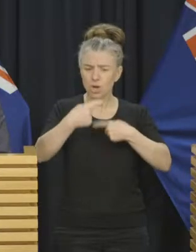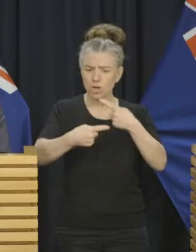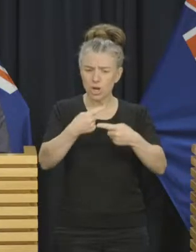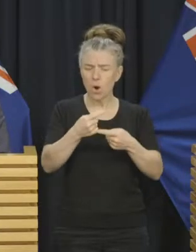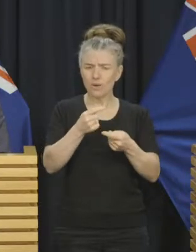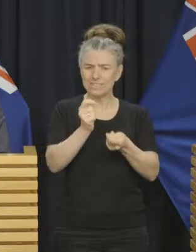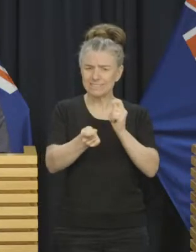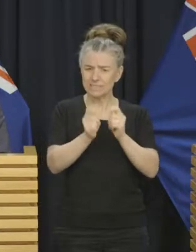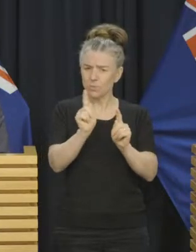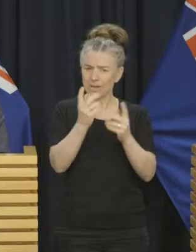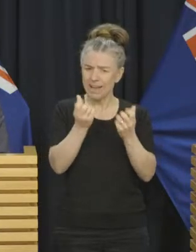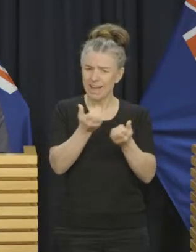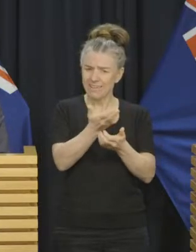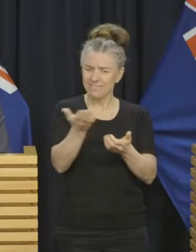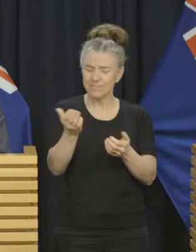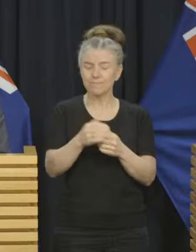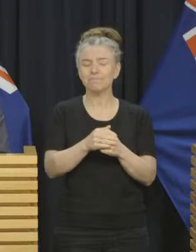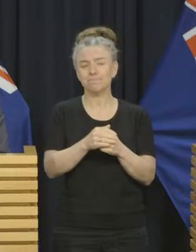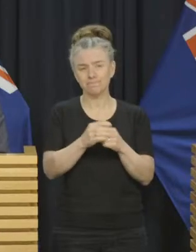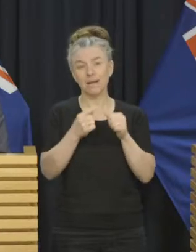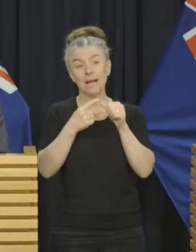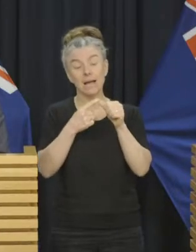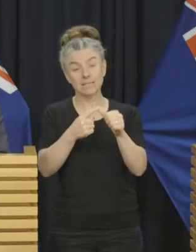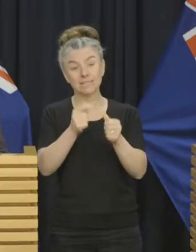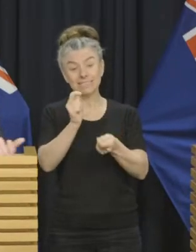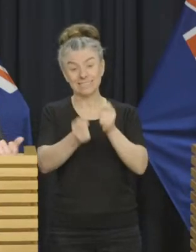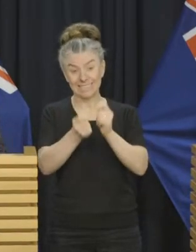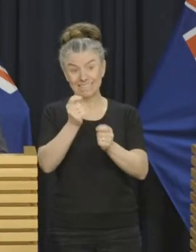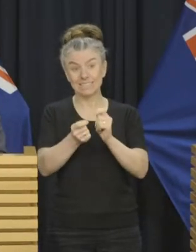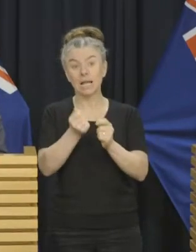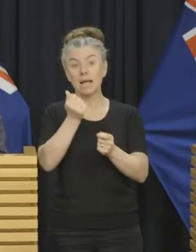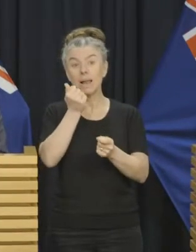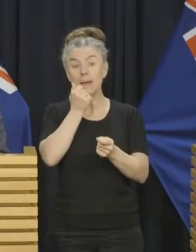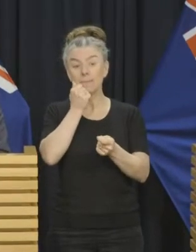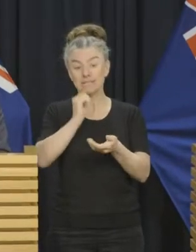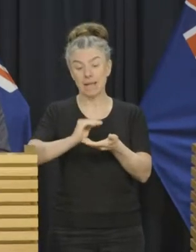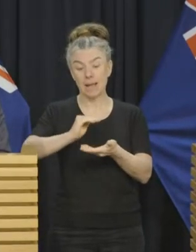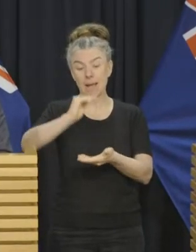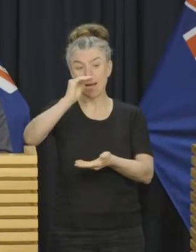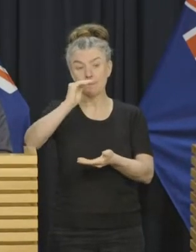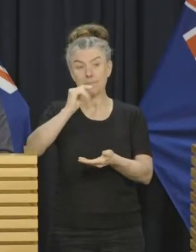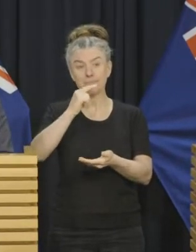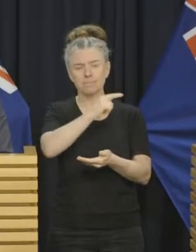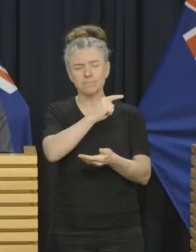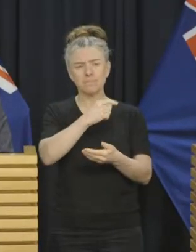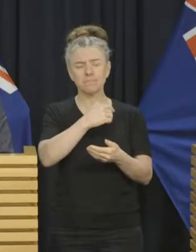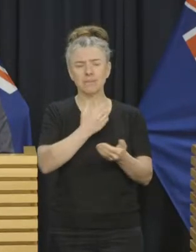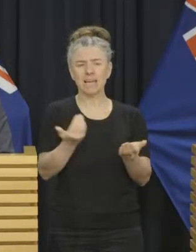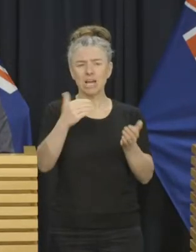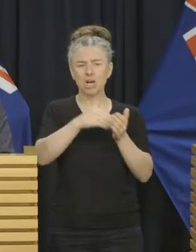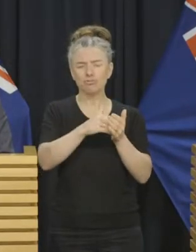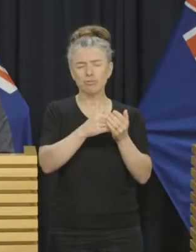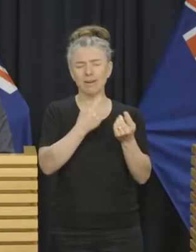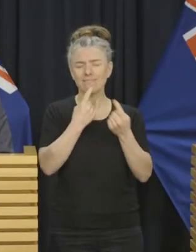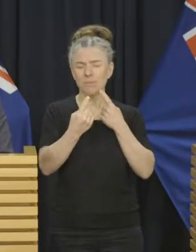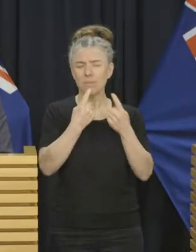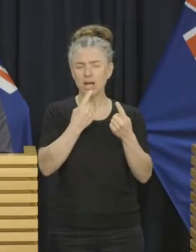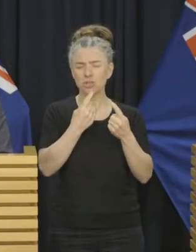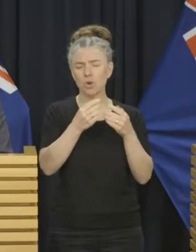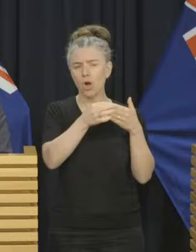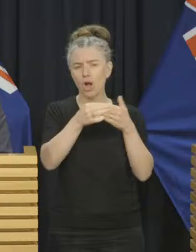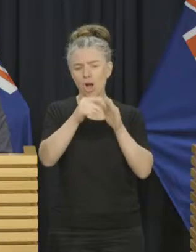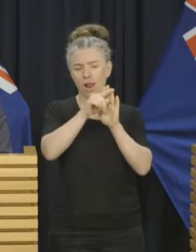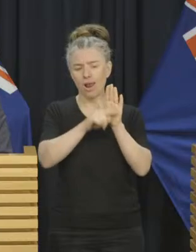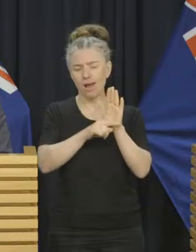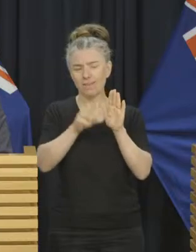rates are starting to come back up again. The revised guidance, or the extra guidance from the Ministry of Health, was only issued sort of just